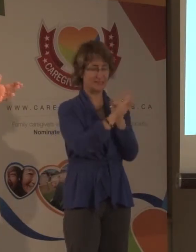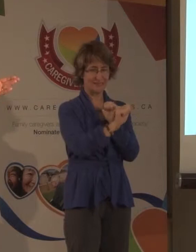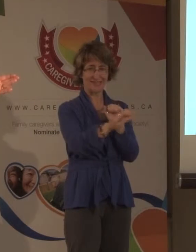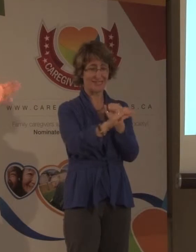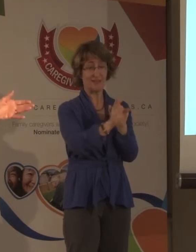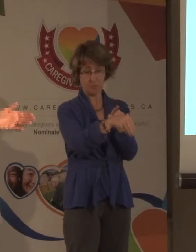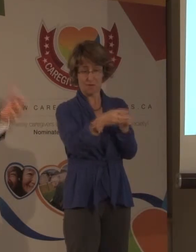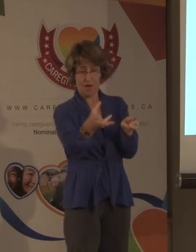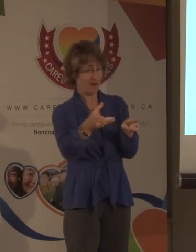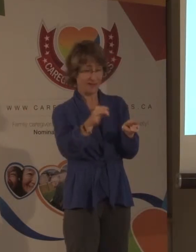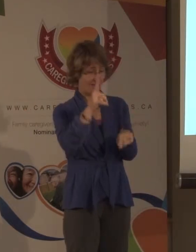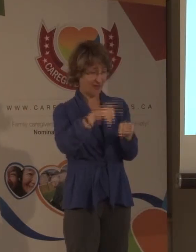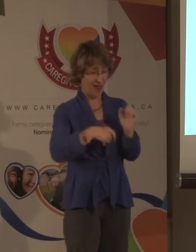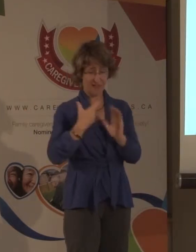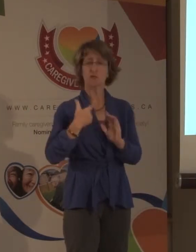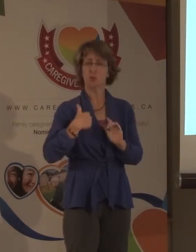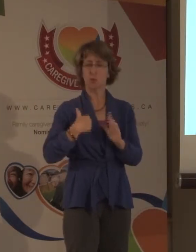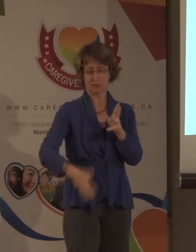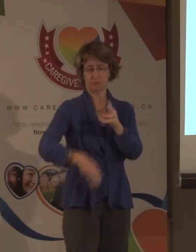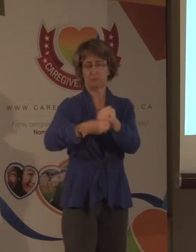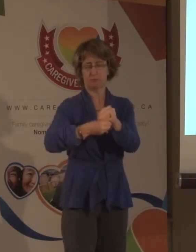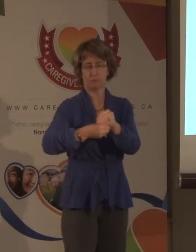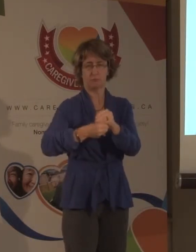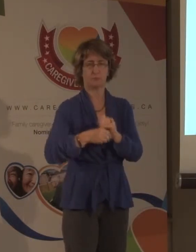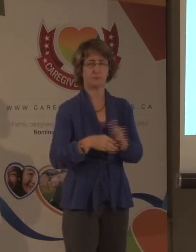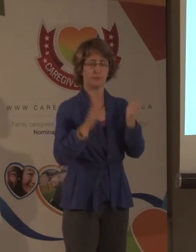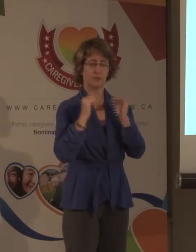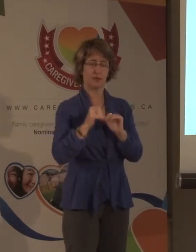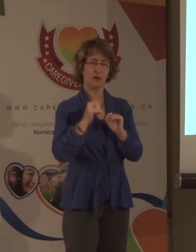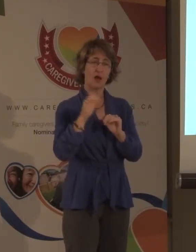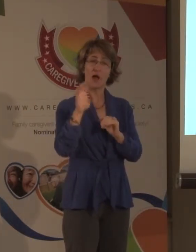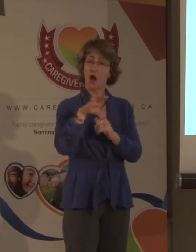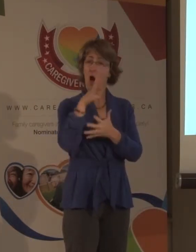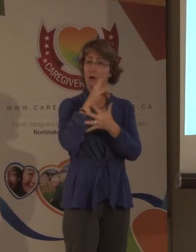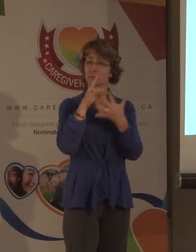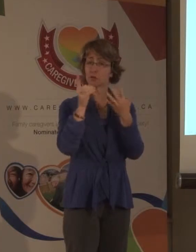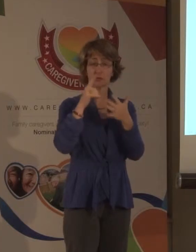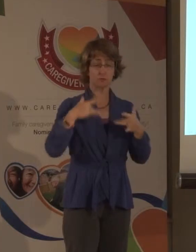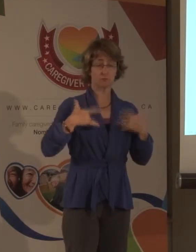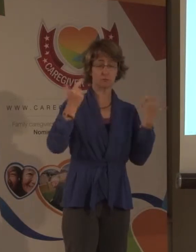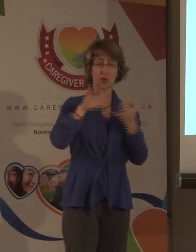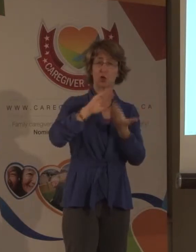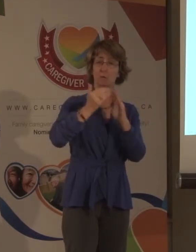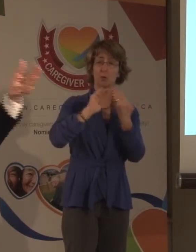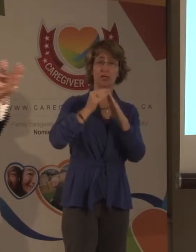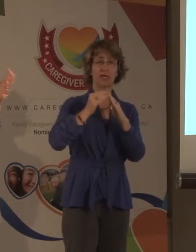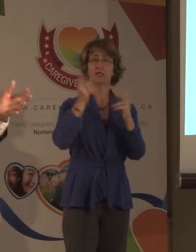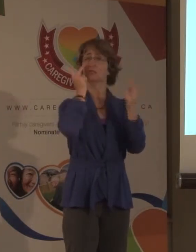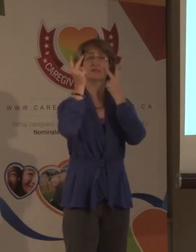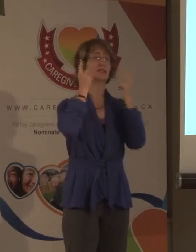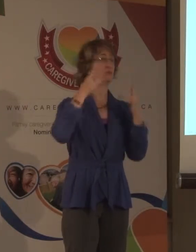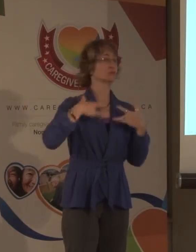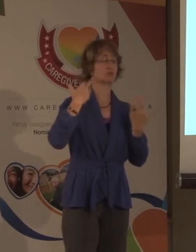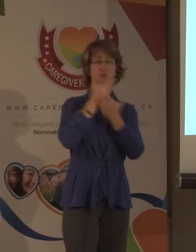Anything that they couldn't do, we are able to do it. Availability of options in the community. So that means that what are our support